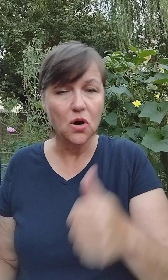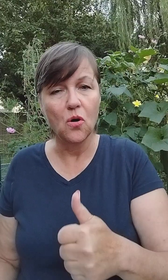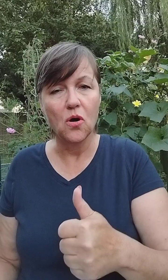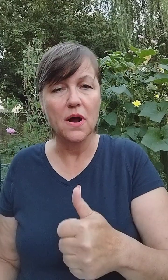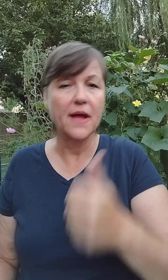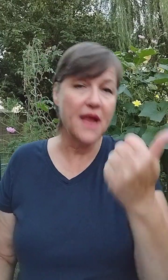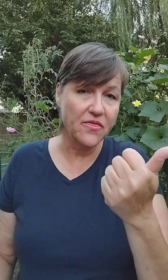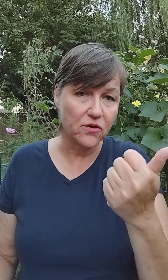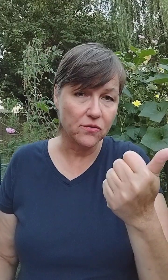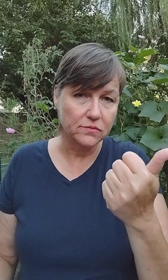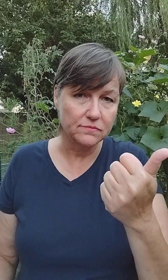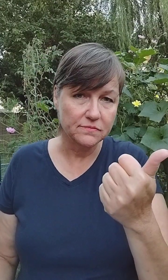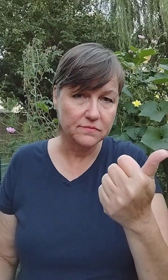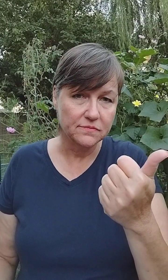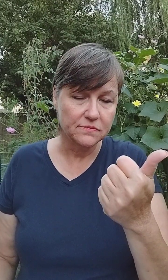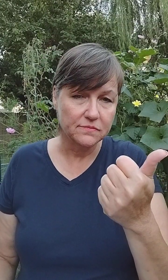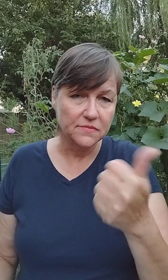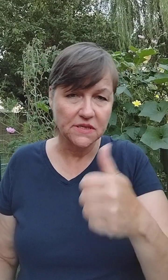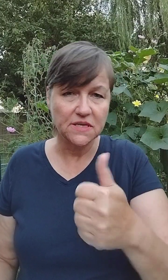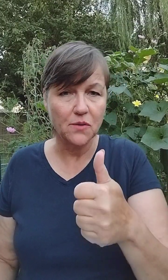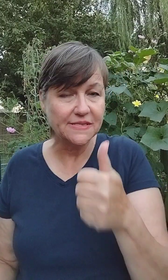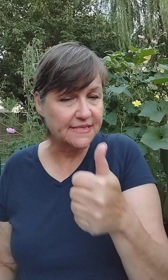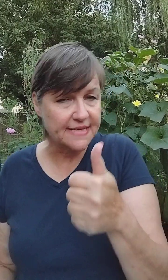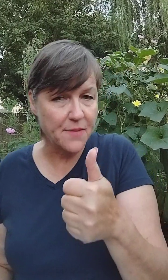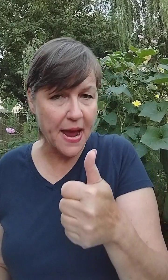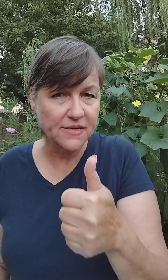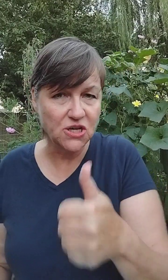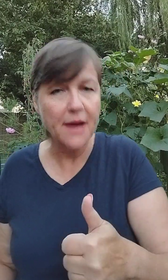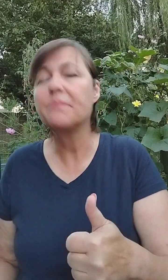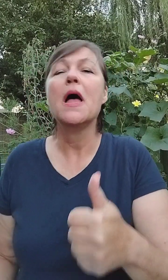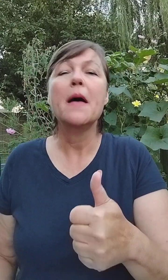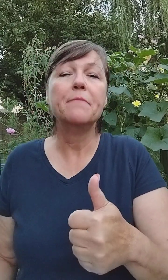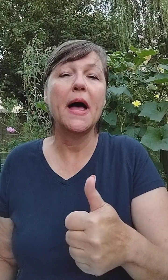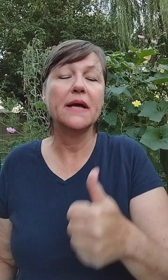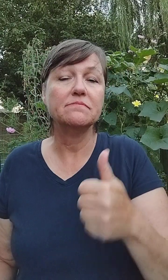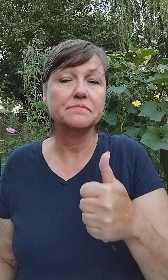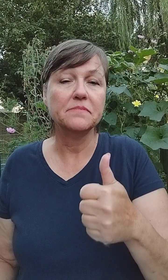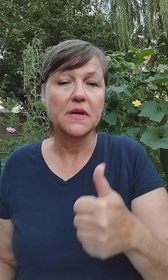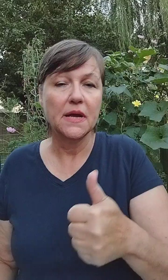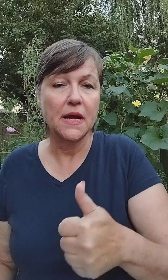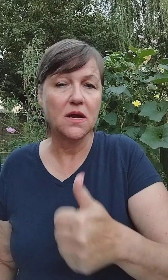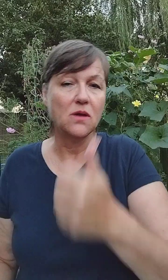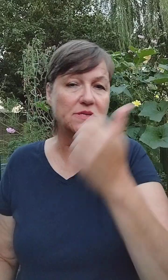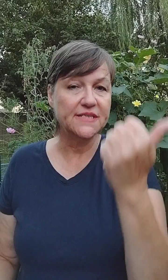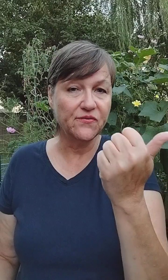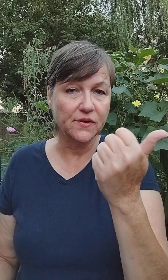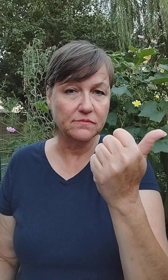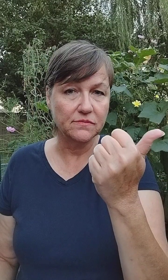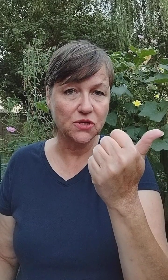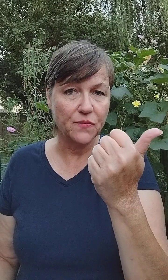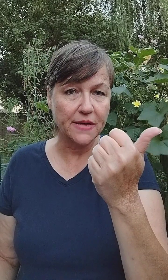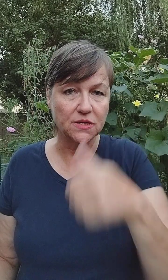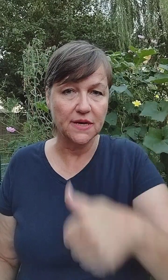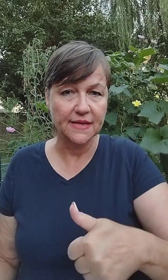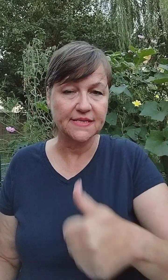or another. So it's the same hand shape, but it goes a different direction. It's up